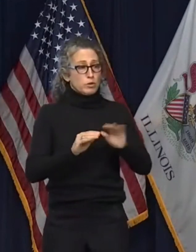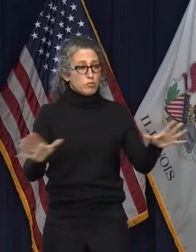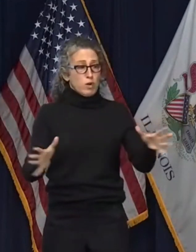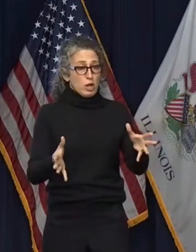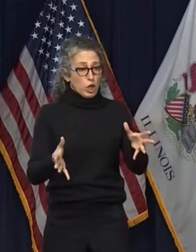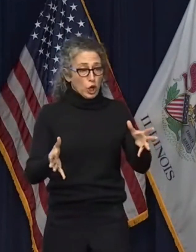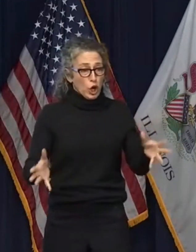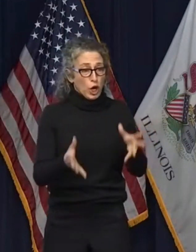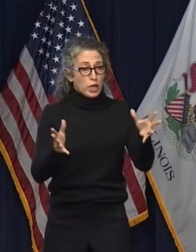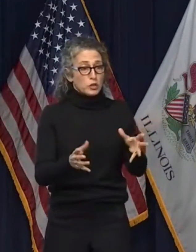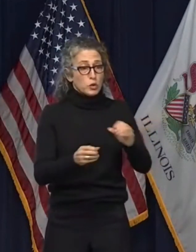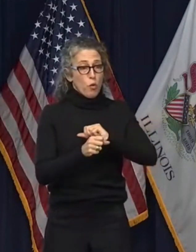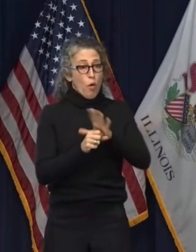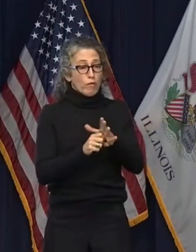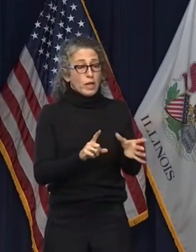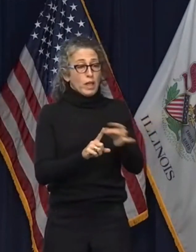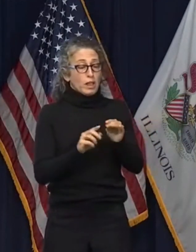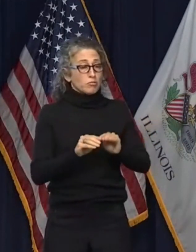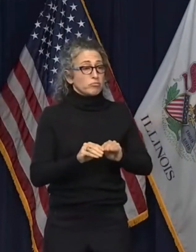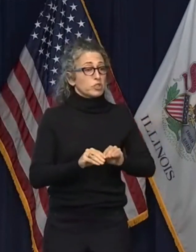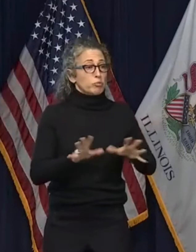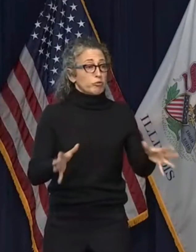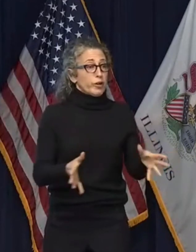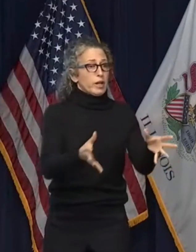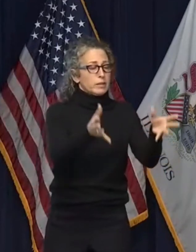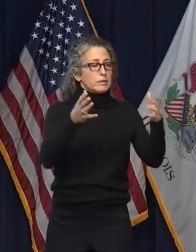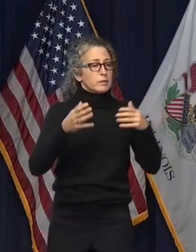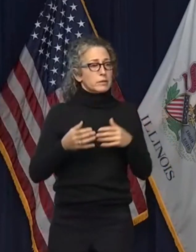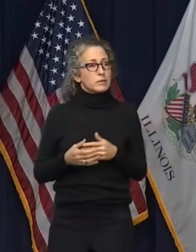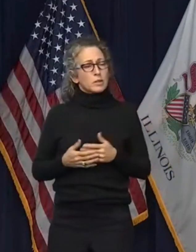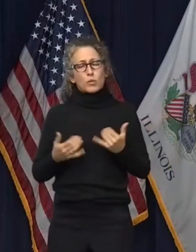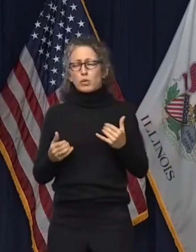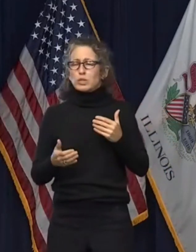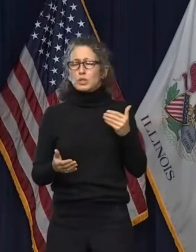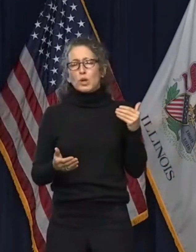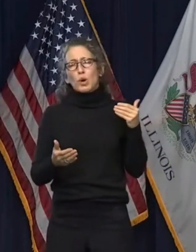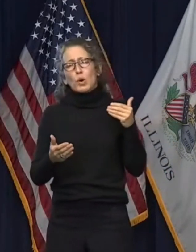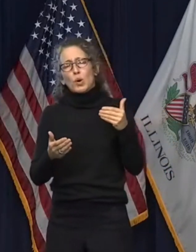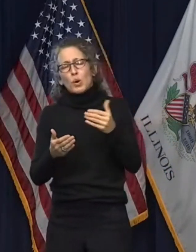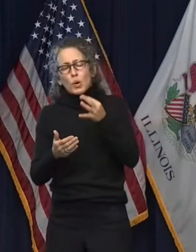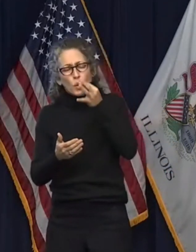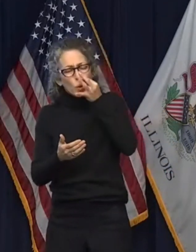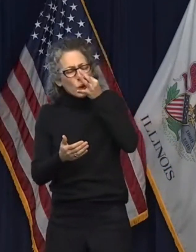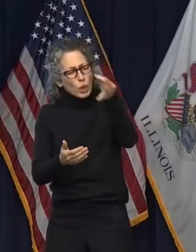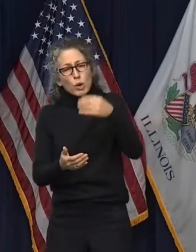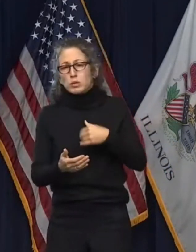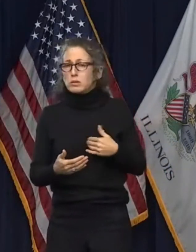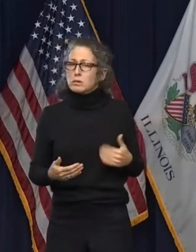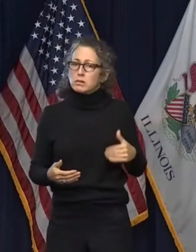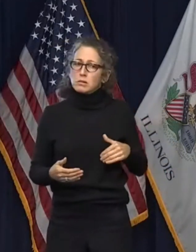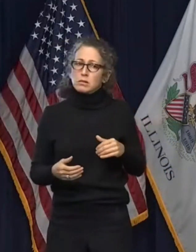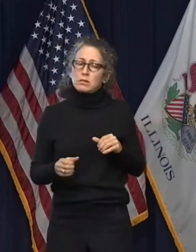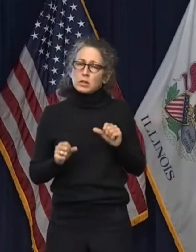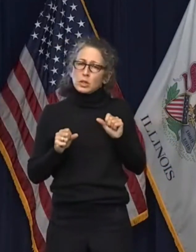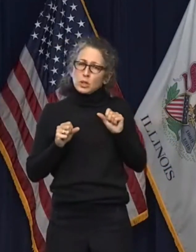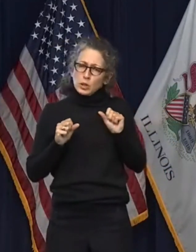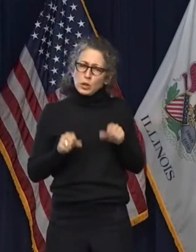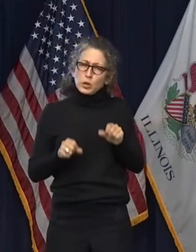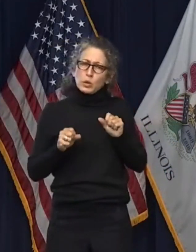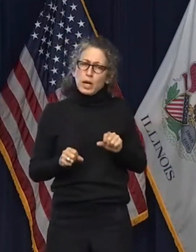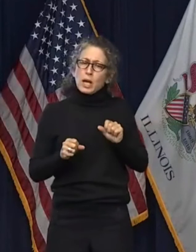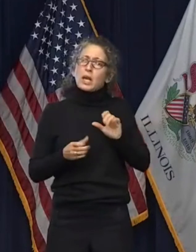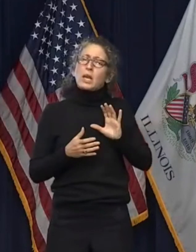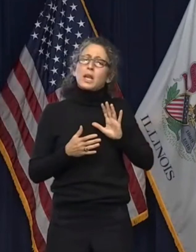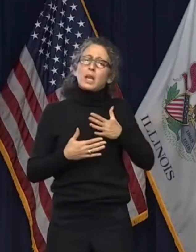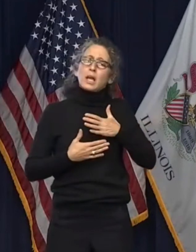close to having vaccines available to everybody. Just hang on a little longer. You can do without a party for a